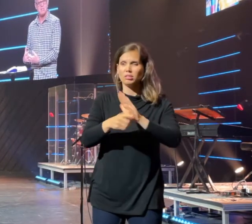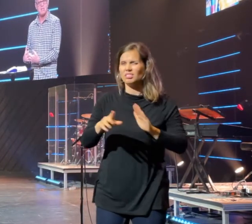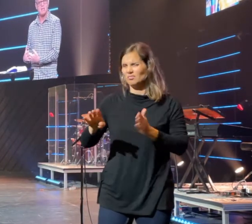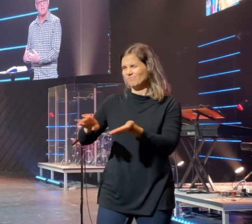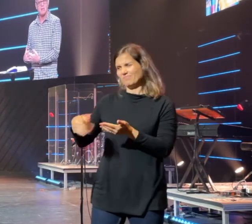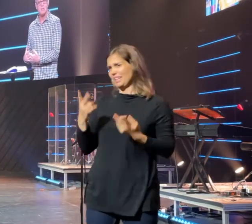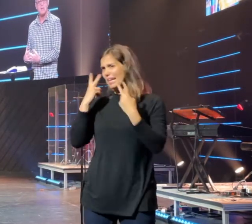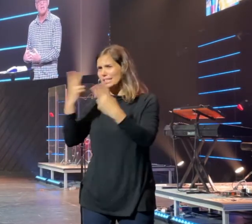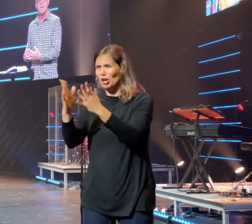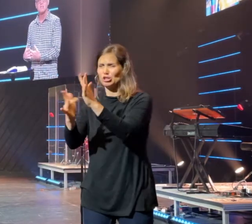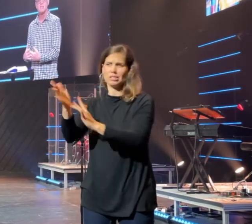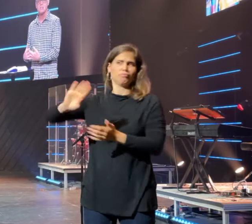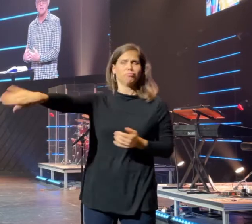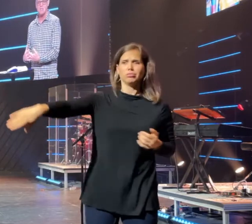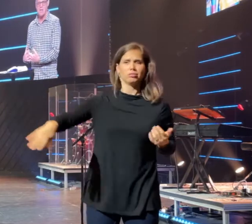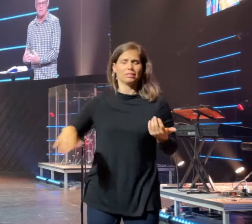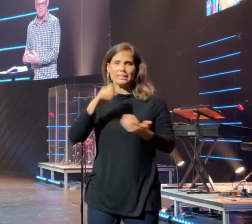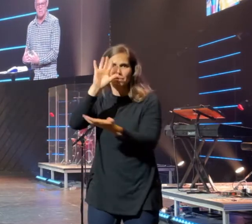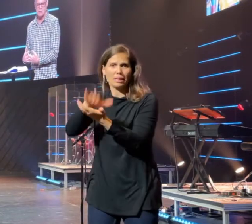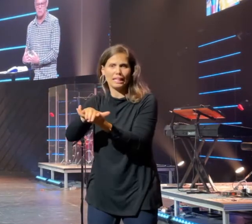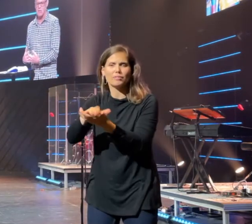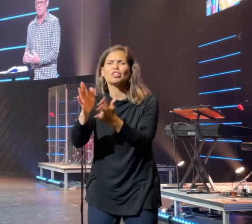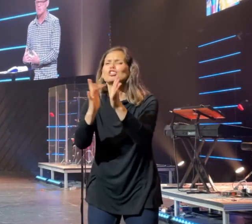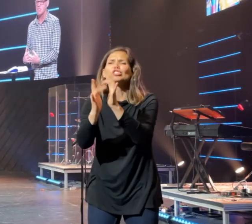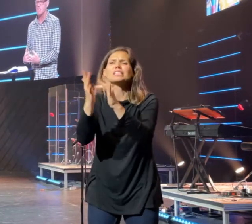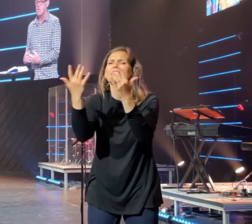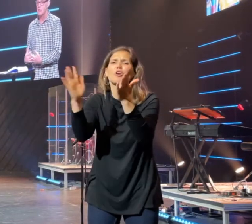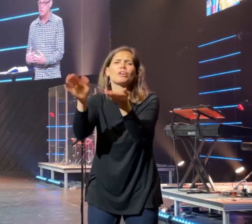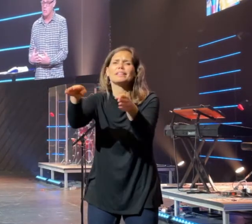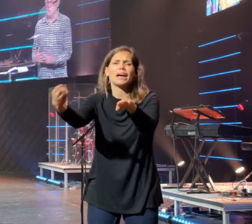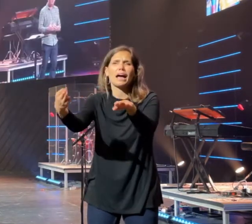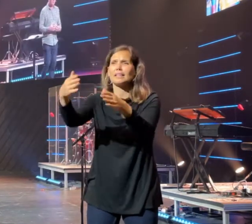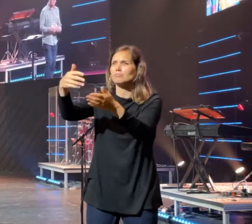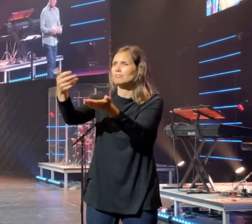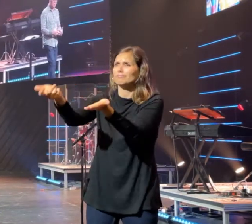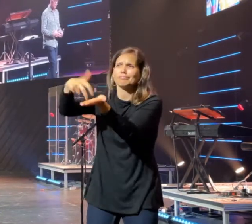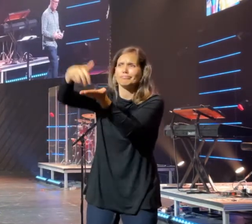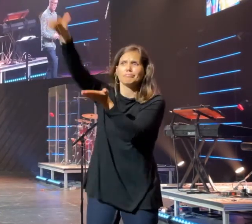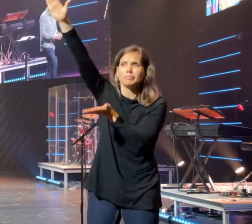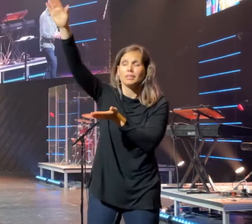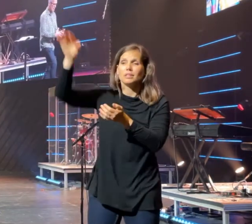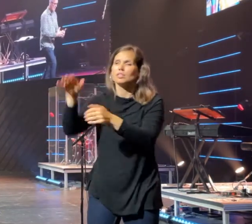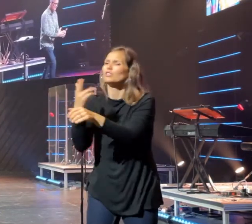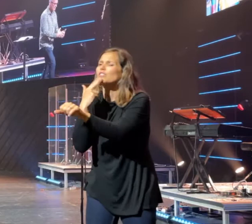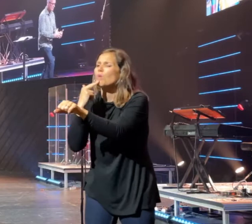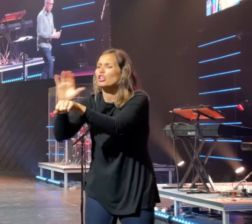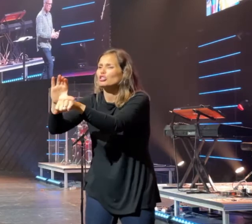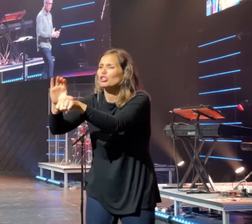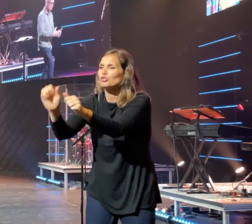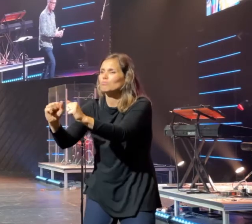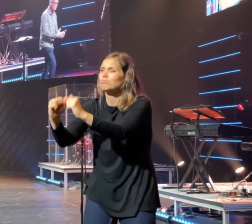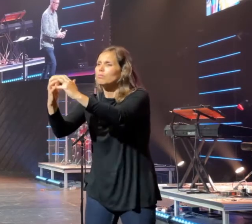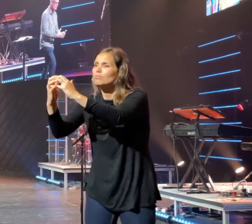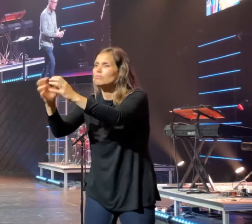Jesus, like a lot of them were. And Jesus had already died, and he was off the scene. And the little anemic church started happening, started to grow,